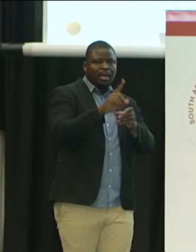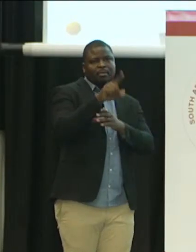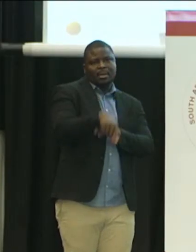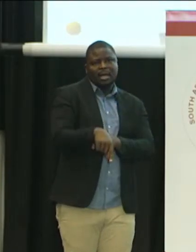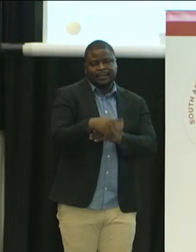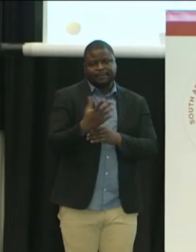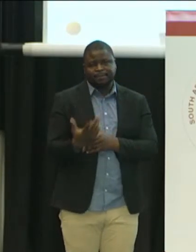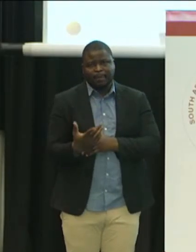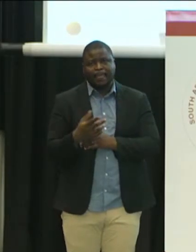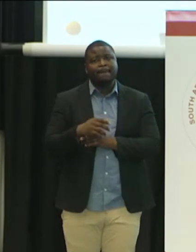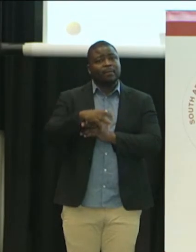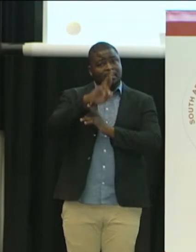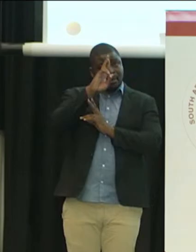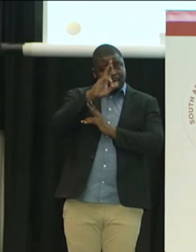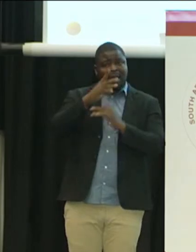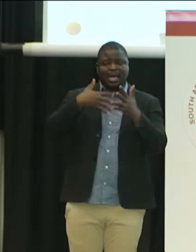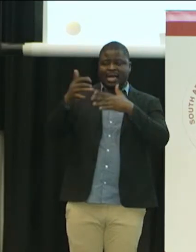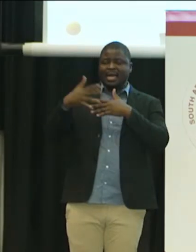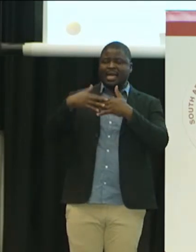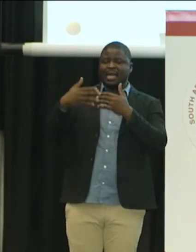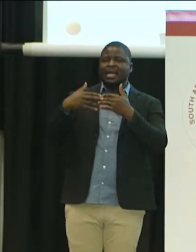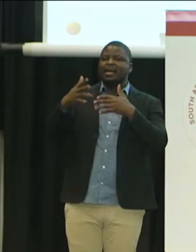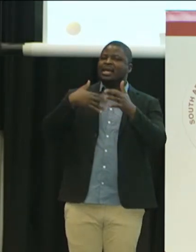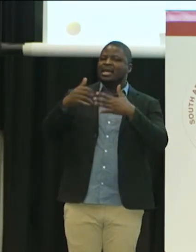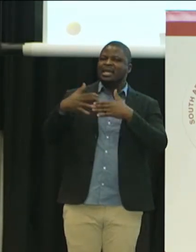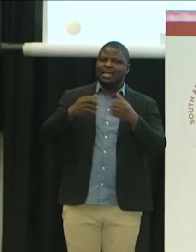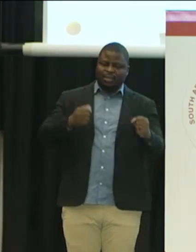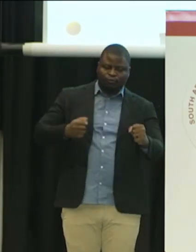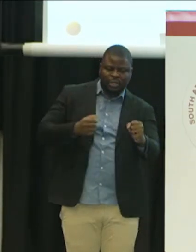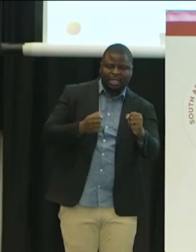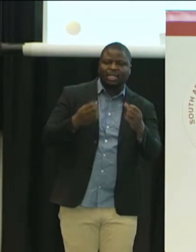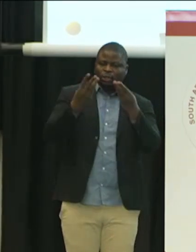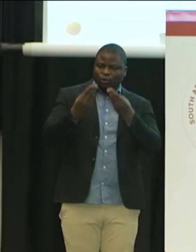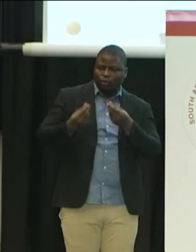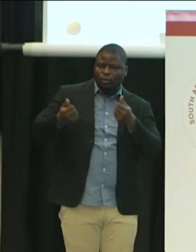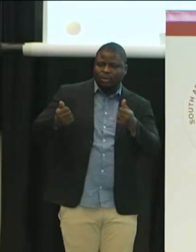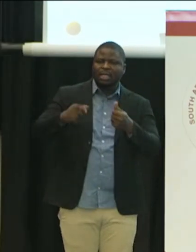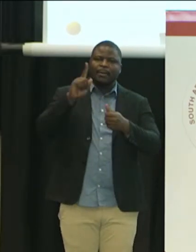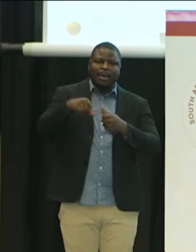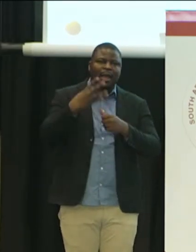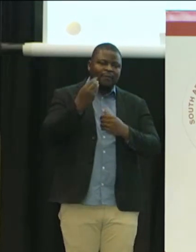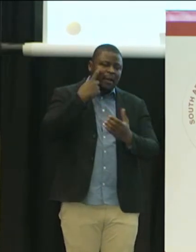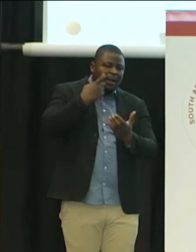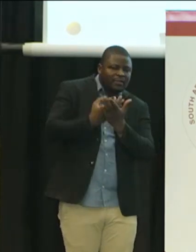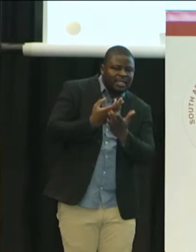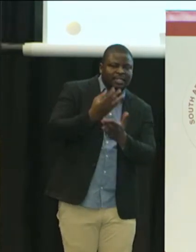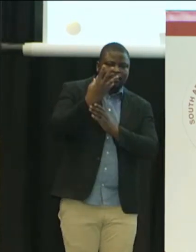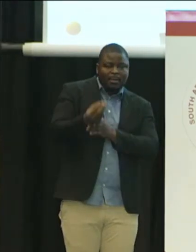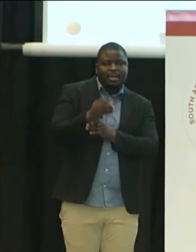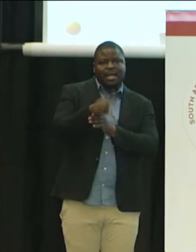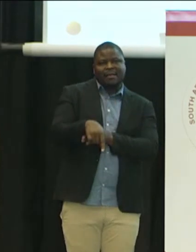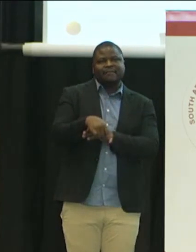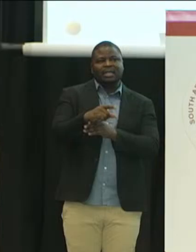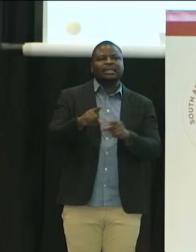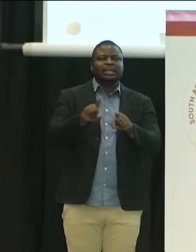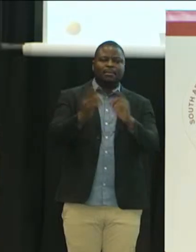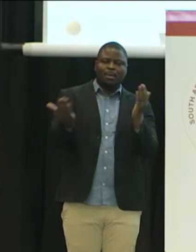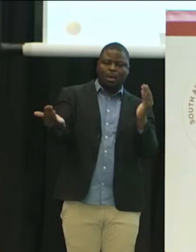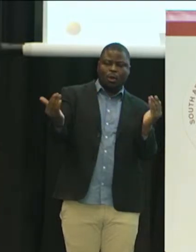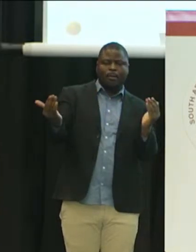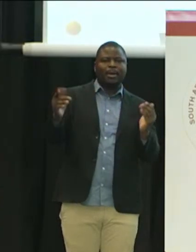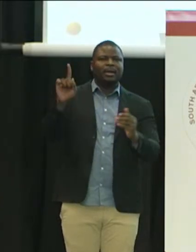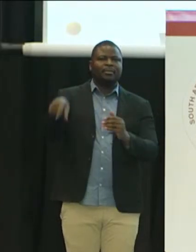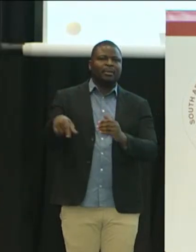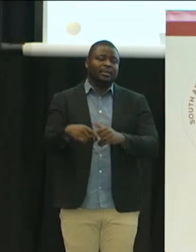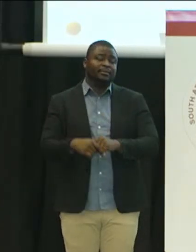the intervention that we are coming up with, they should be evidence-based and then they should be scalable. Our goal as